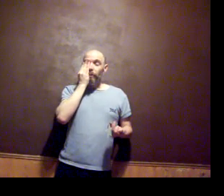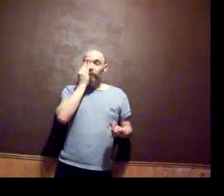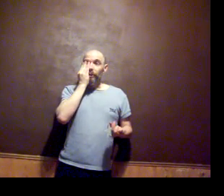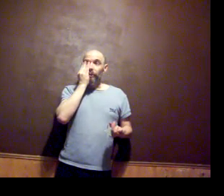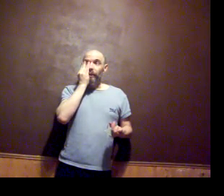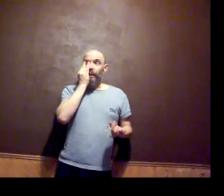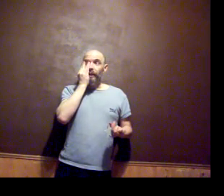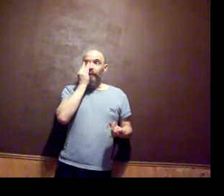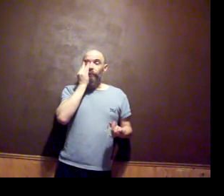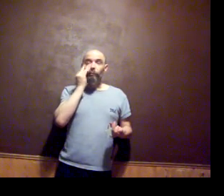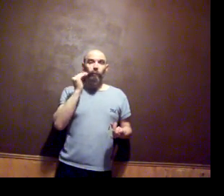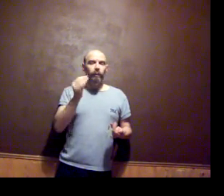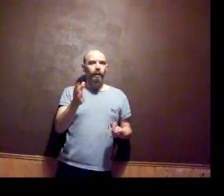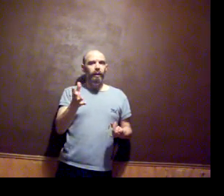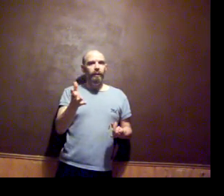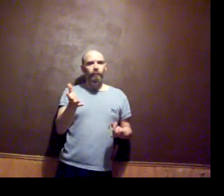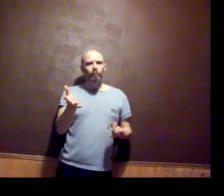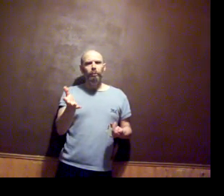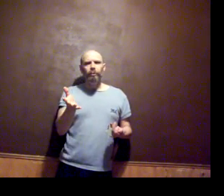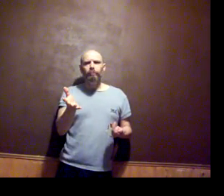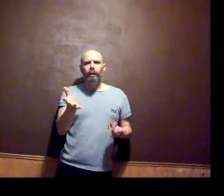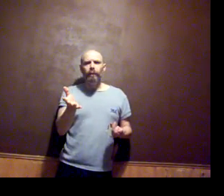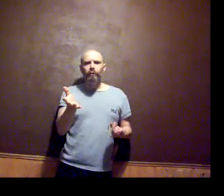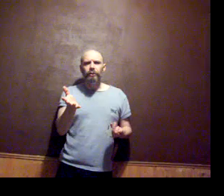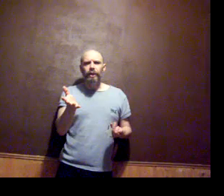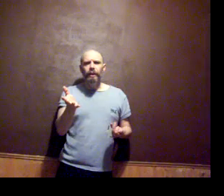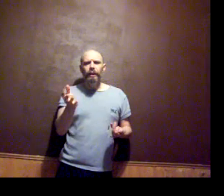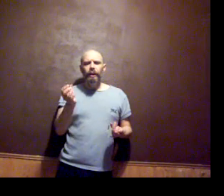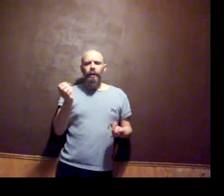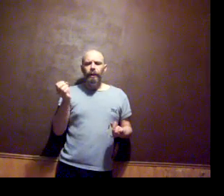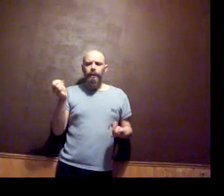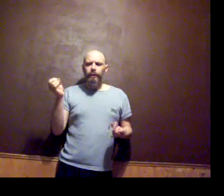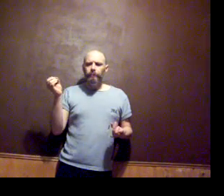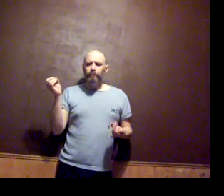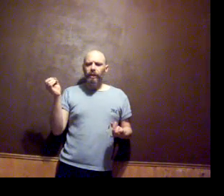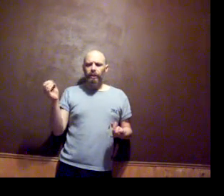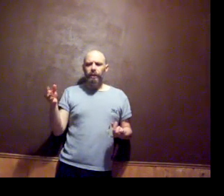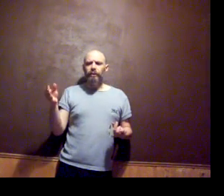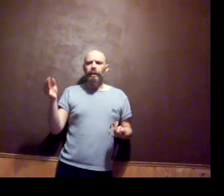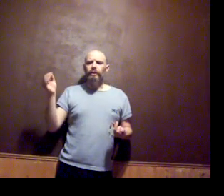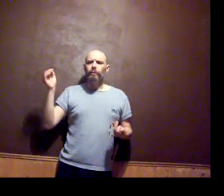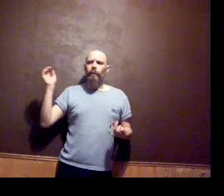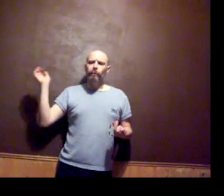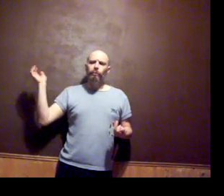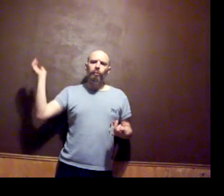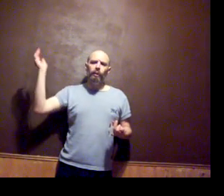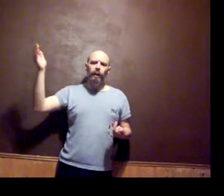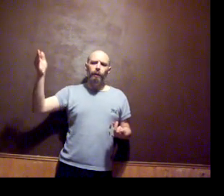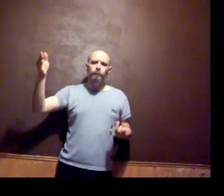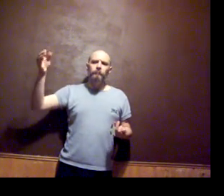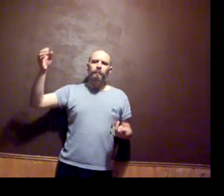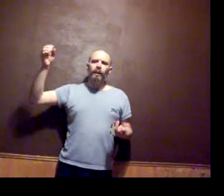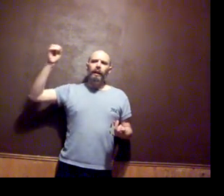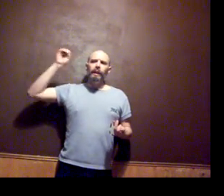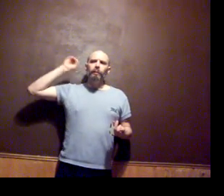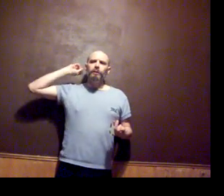going to do, if you remember my Thursday clear days when I would pull out and I would